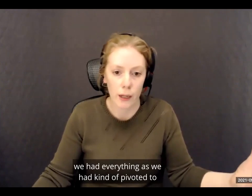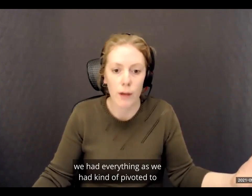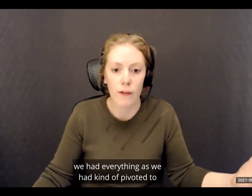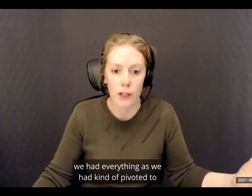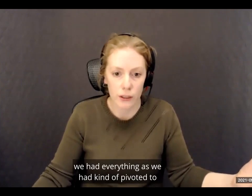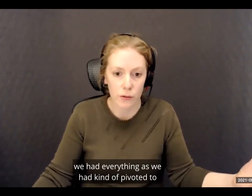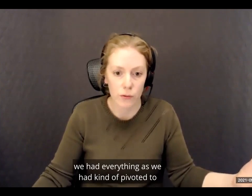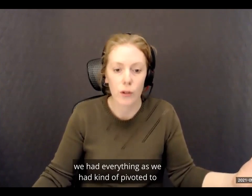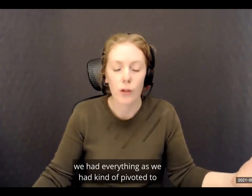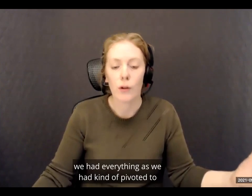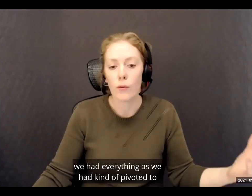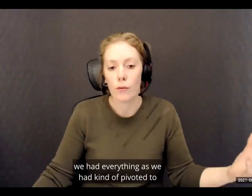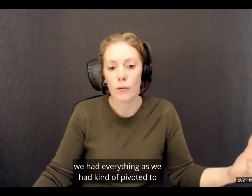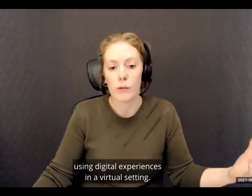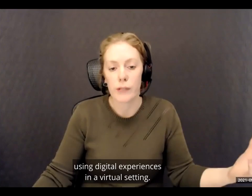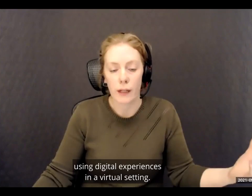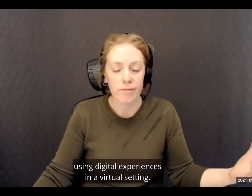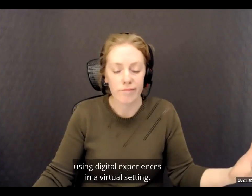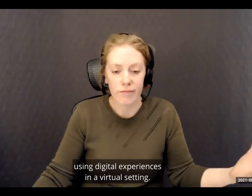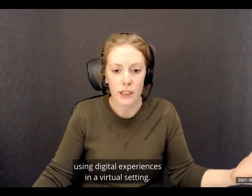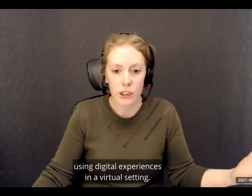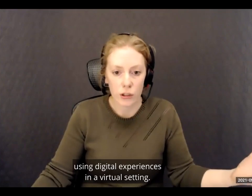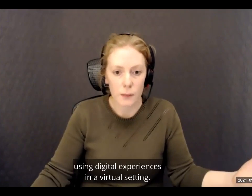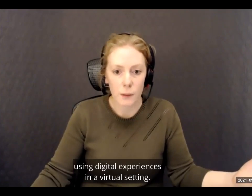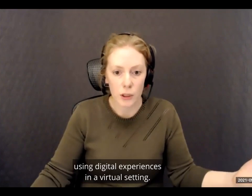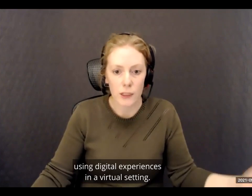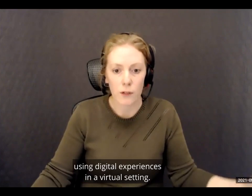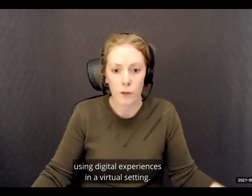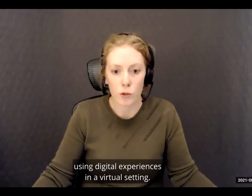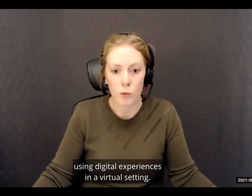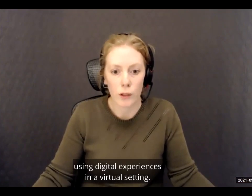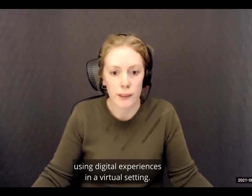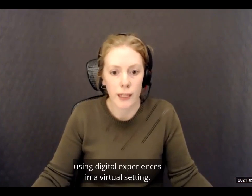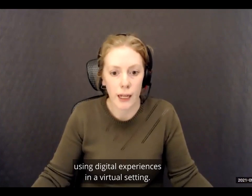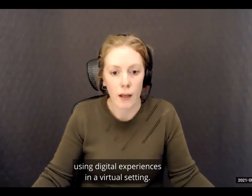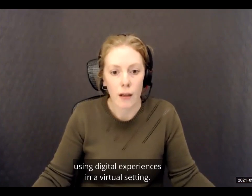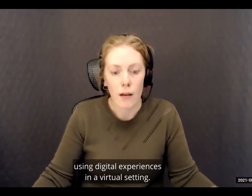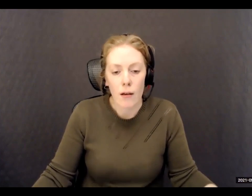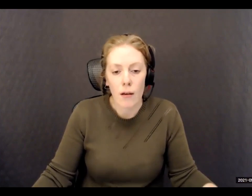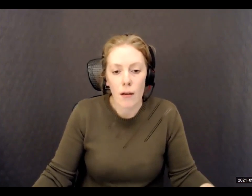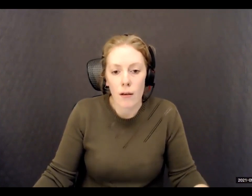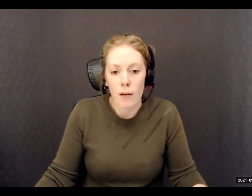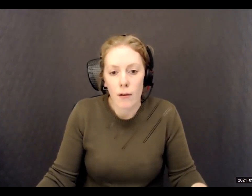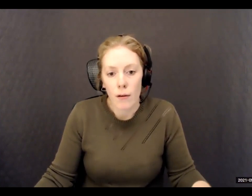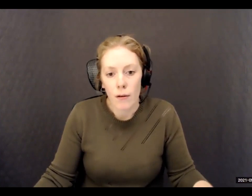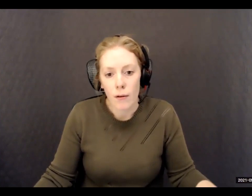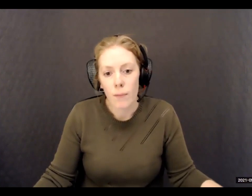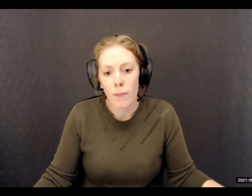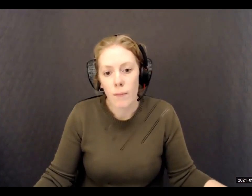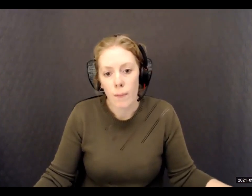had kind of pivoted to using digital experiences in a virtual setting.